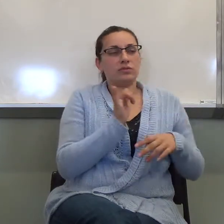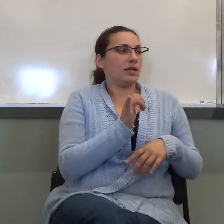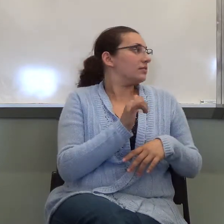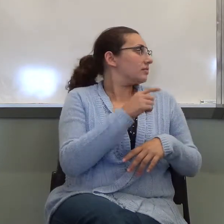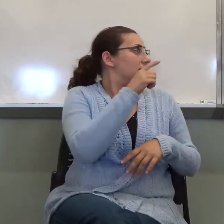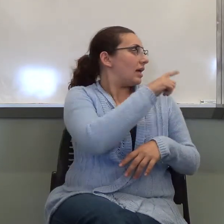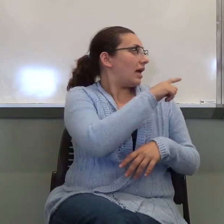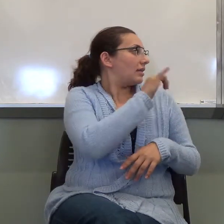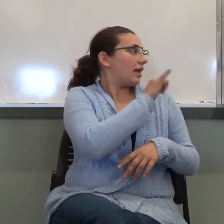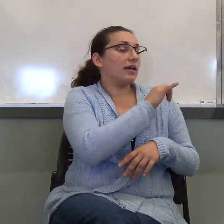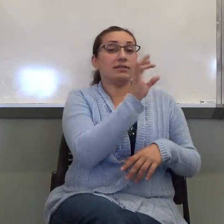number.